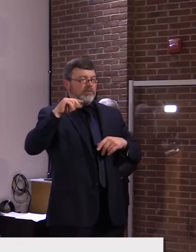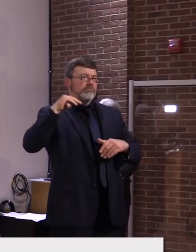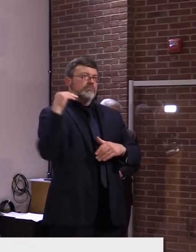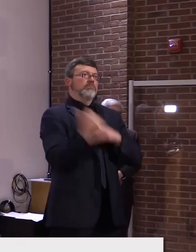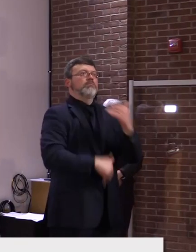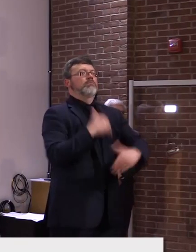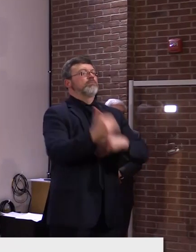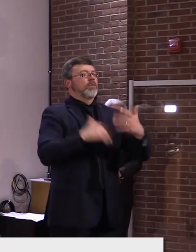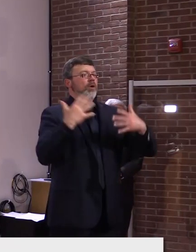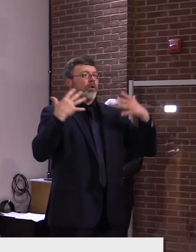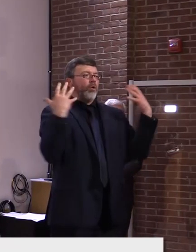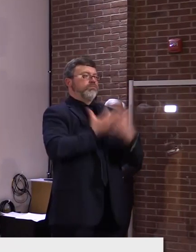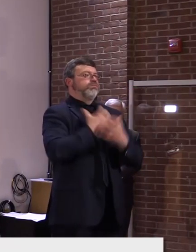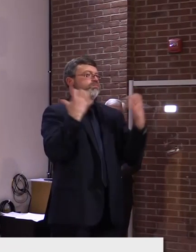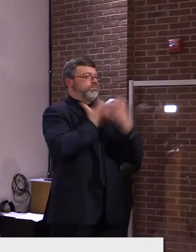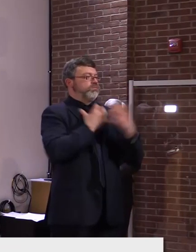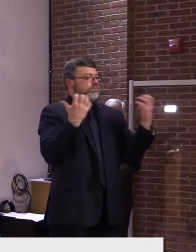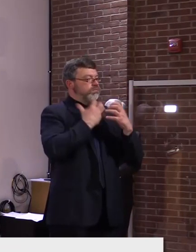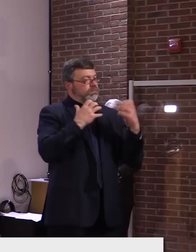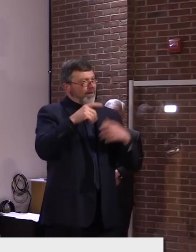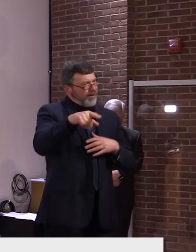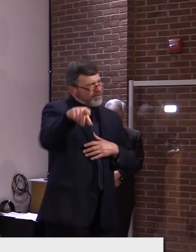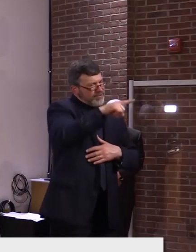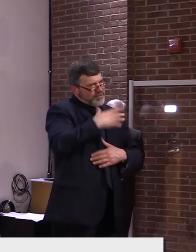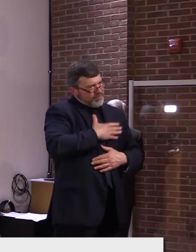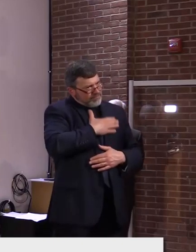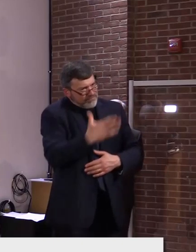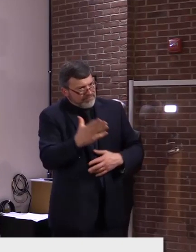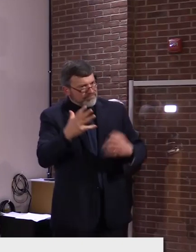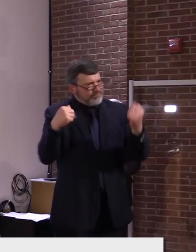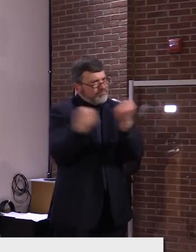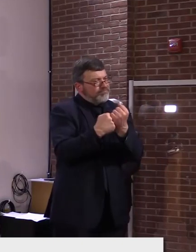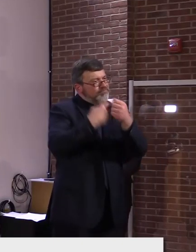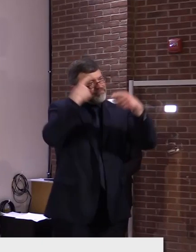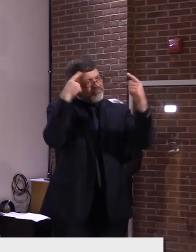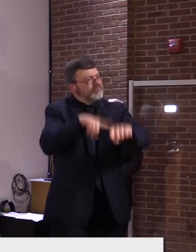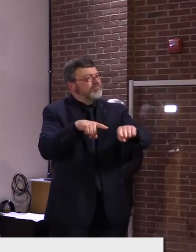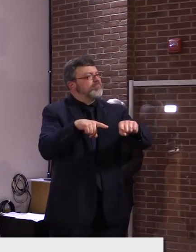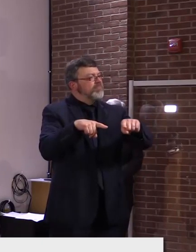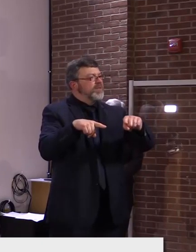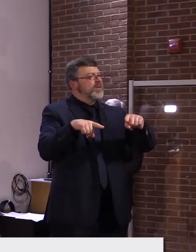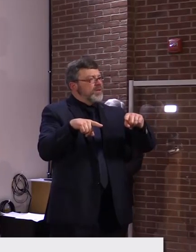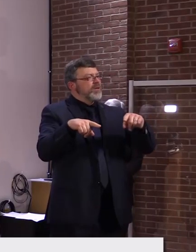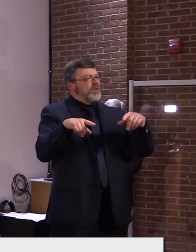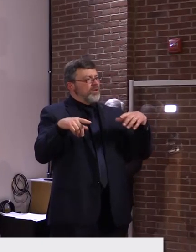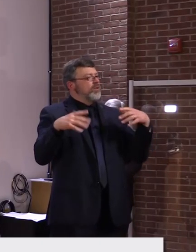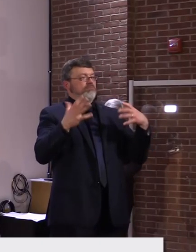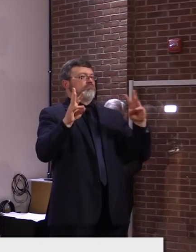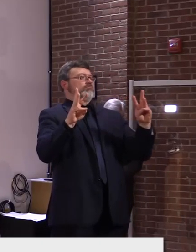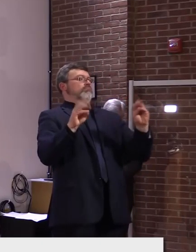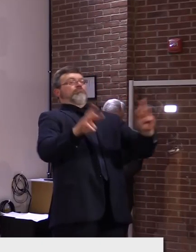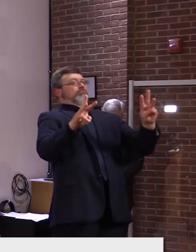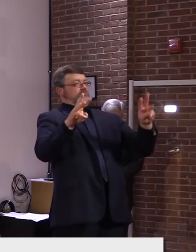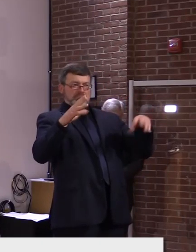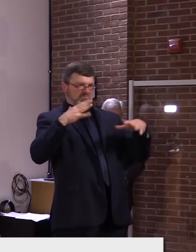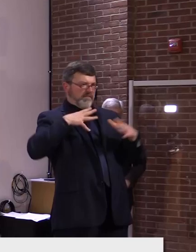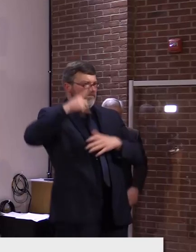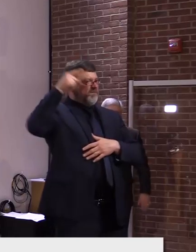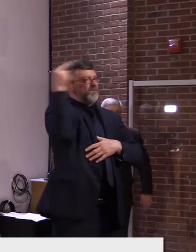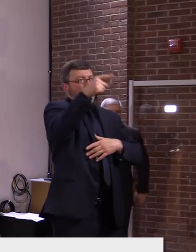vaccinated. We're ahead of other parts of the country and quickly surpassing our own goals to reopen gradually and